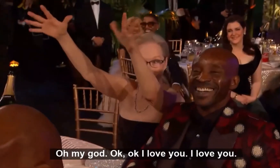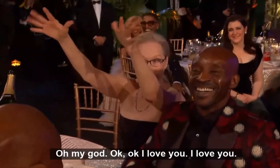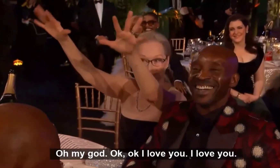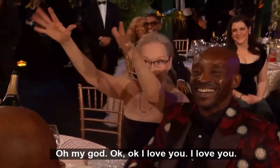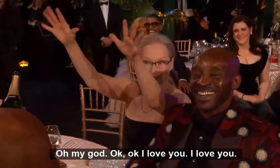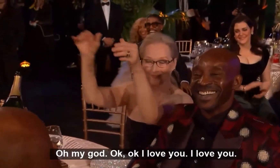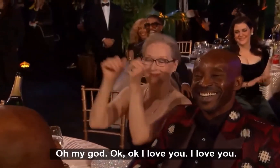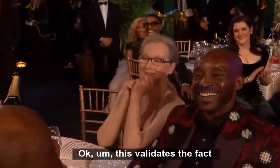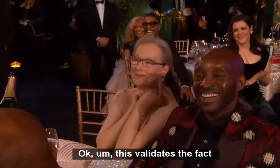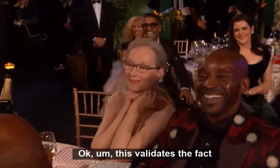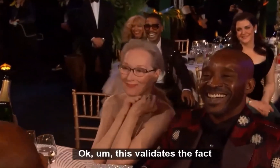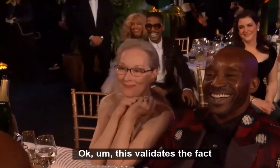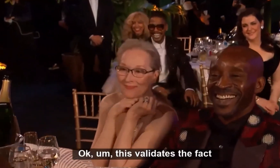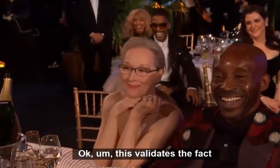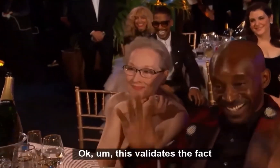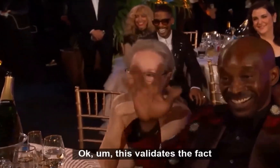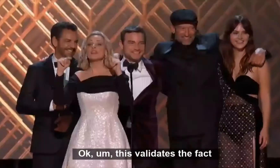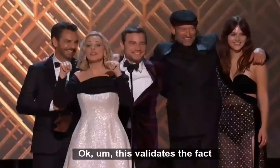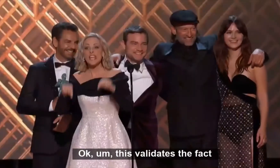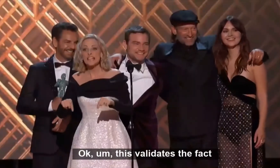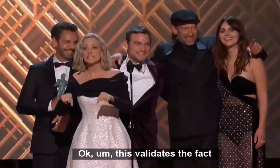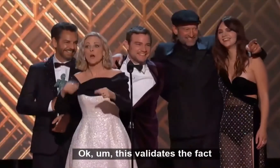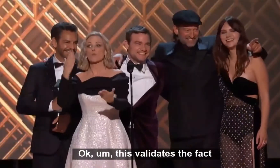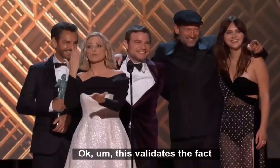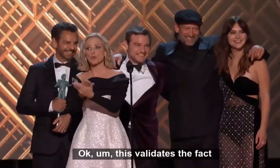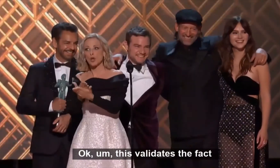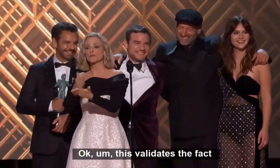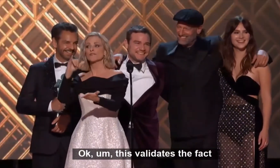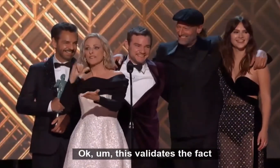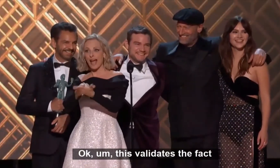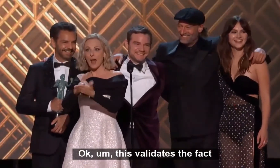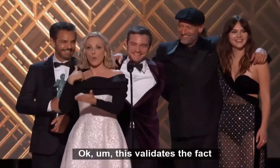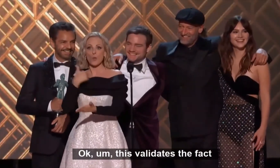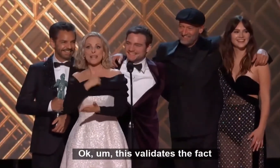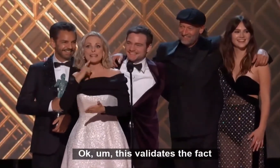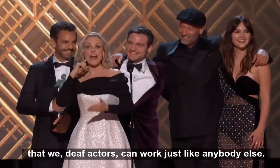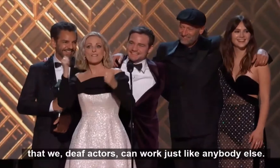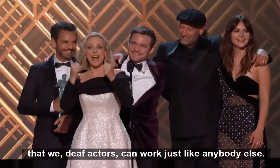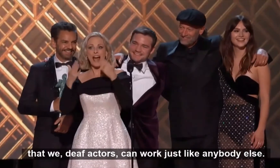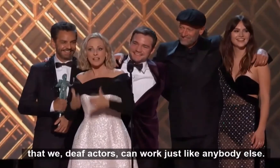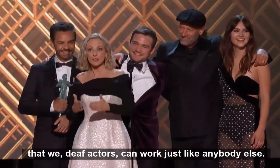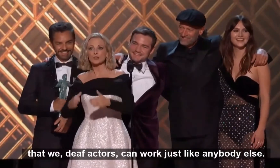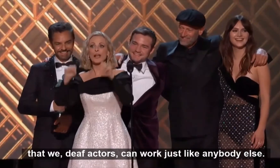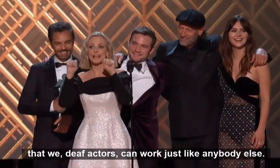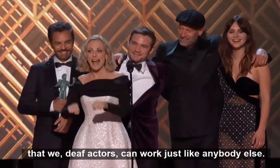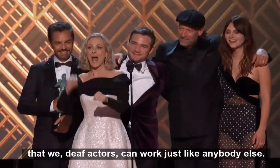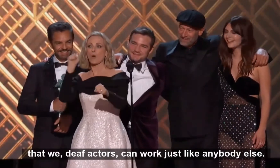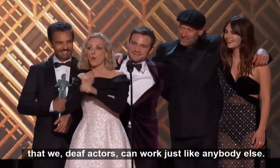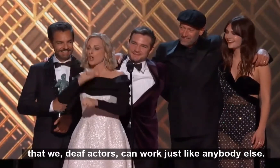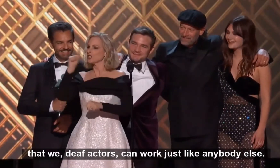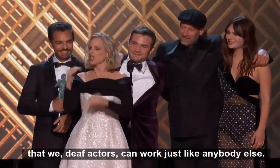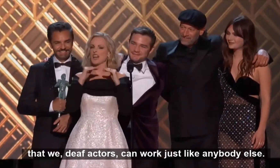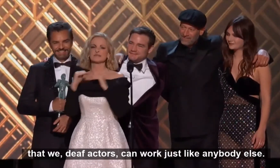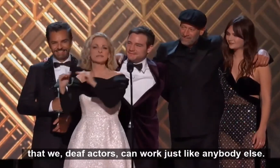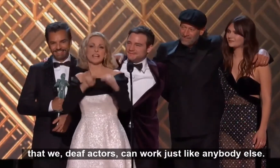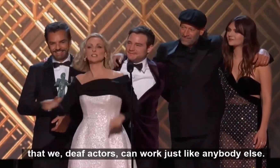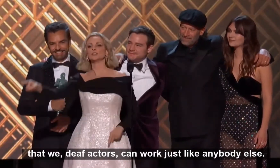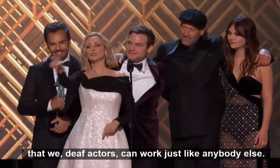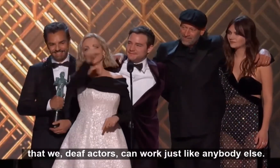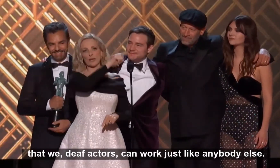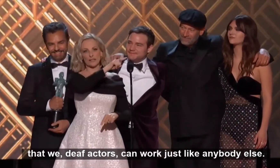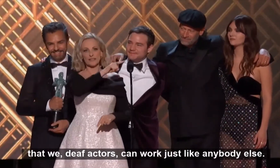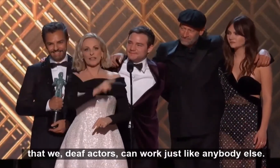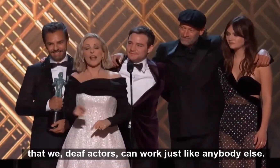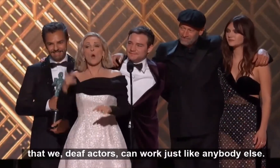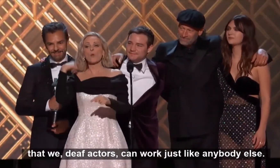I love you. Okay, this validates the fact that we deaf actors can work